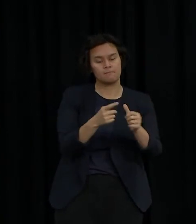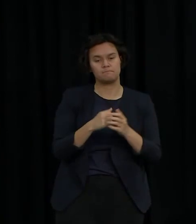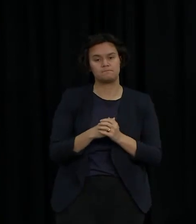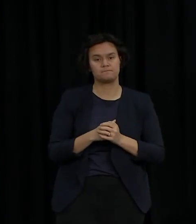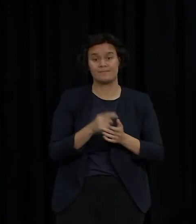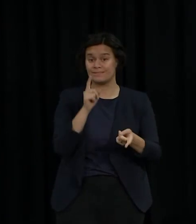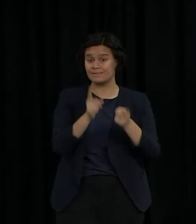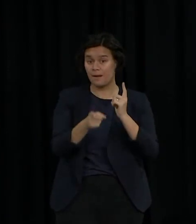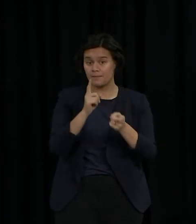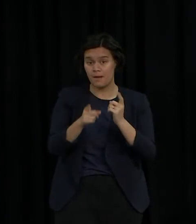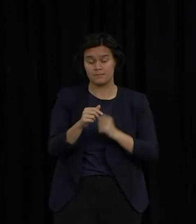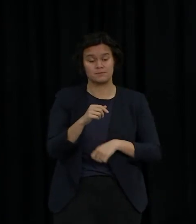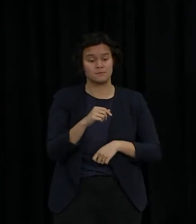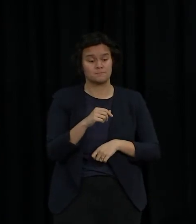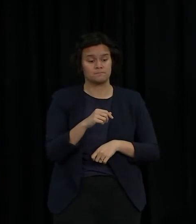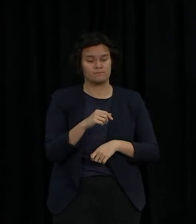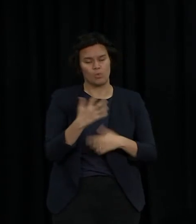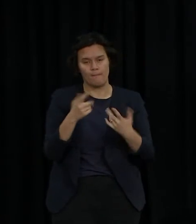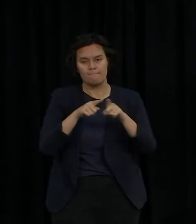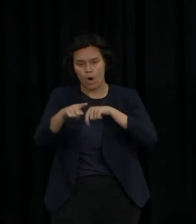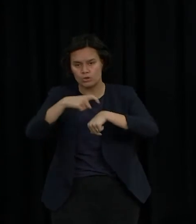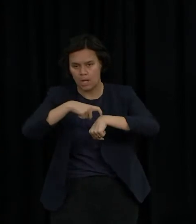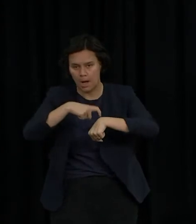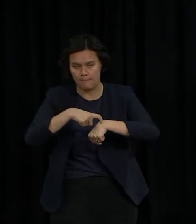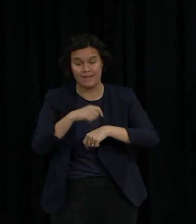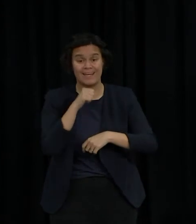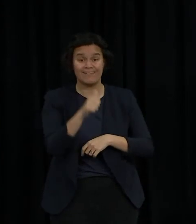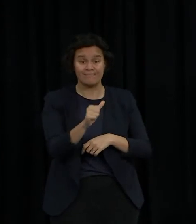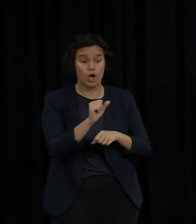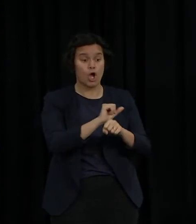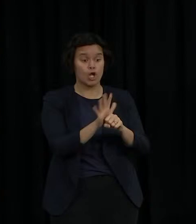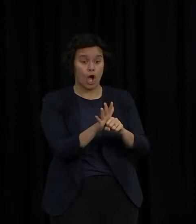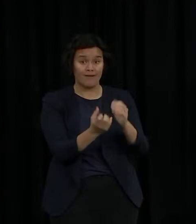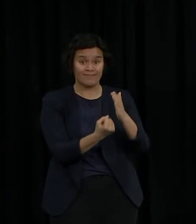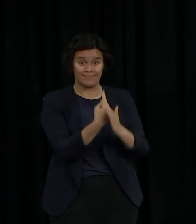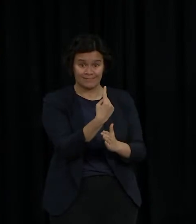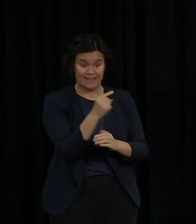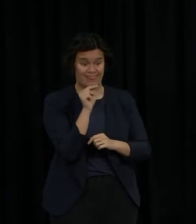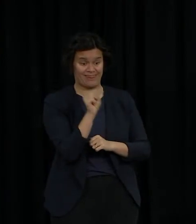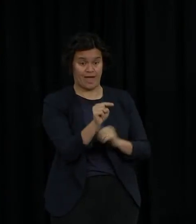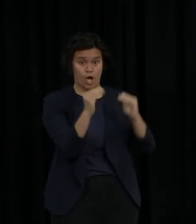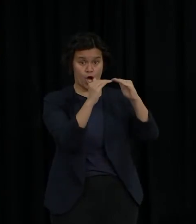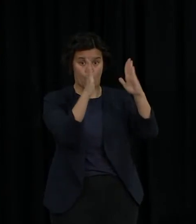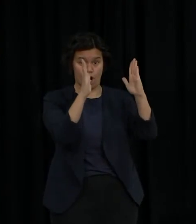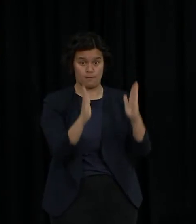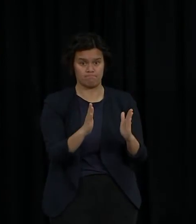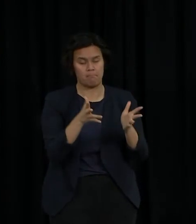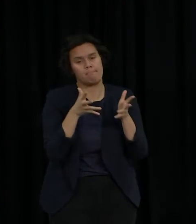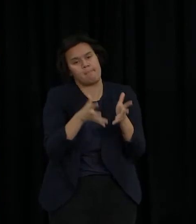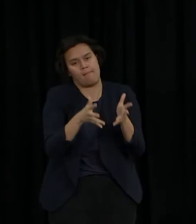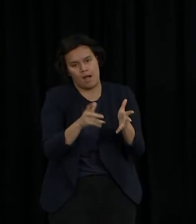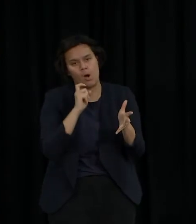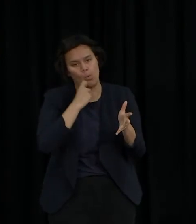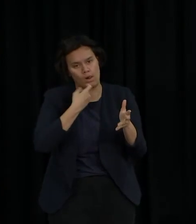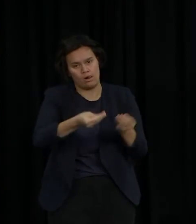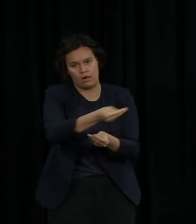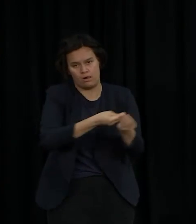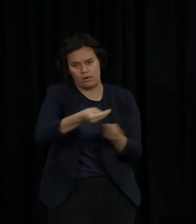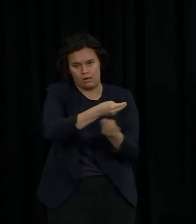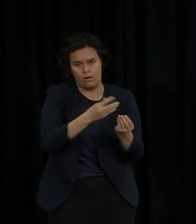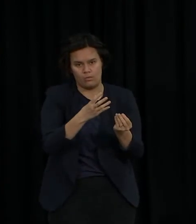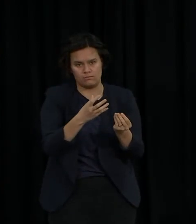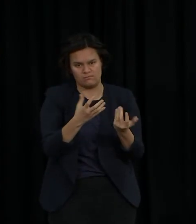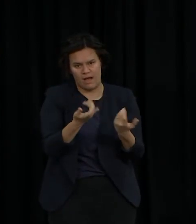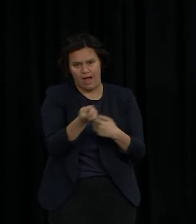in those households, and that's what does up the numbers at times. But what we do have is a